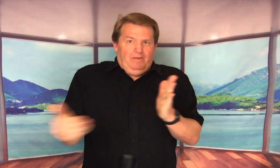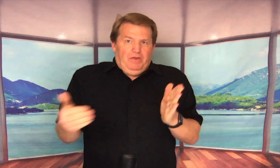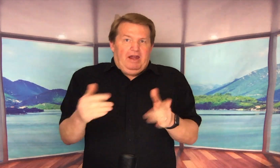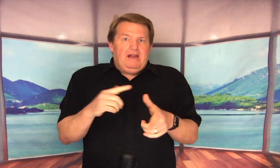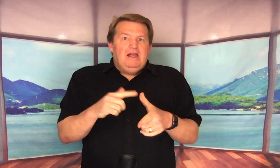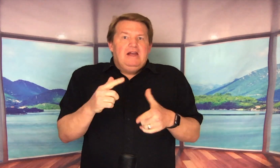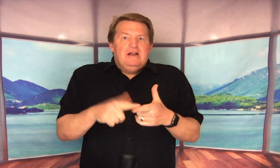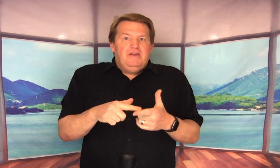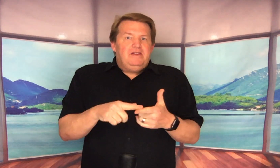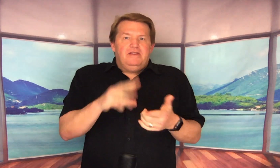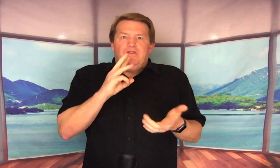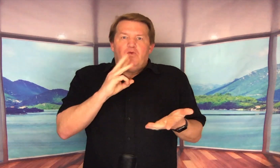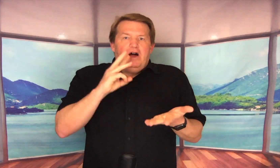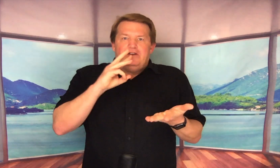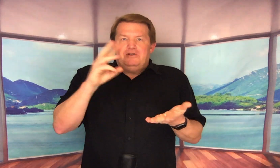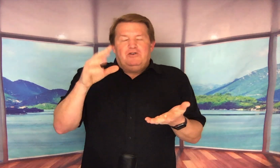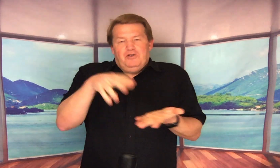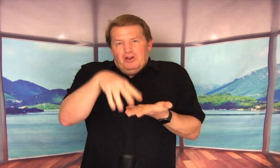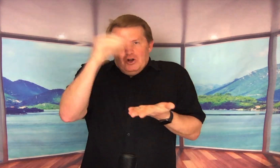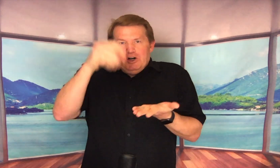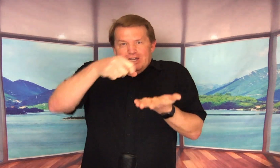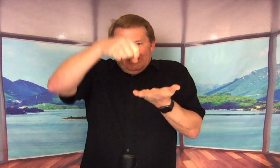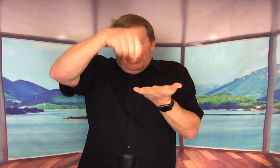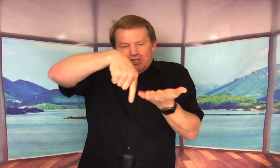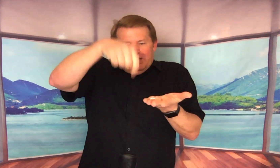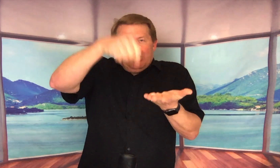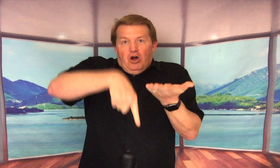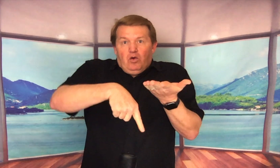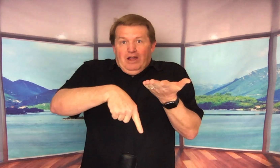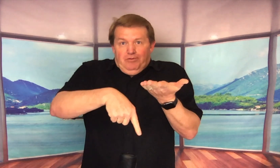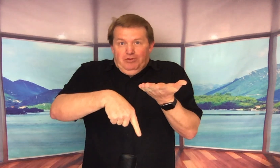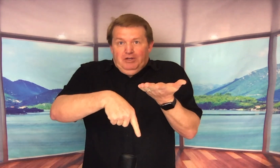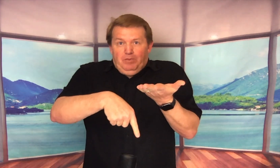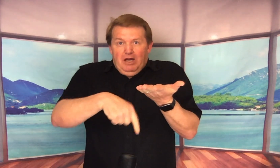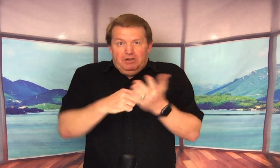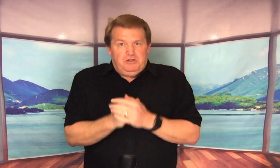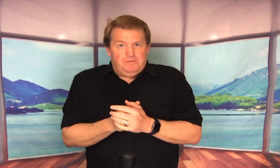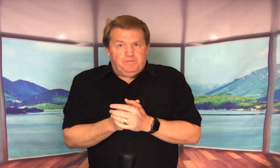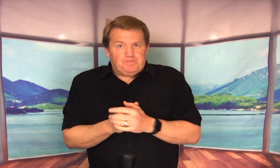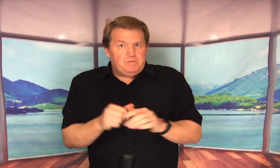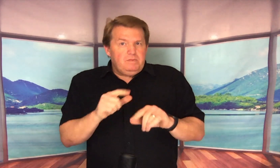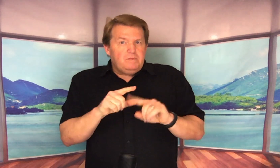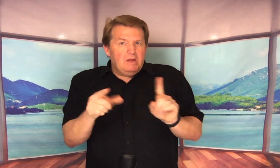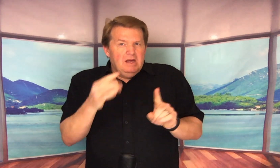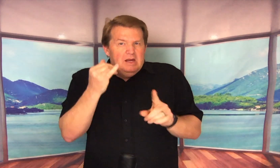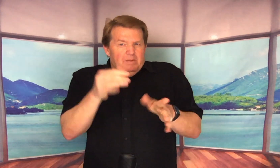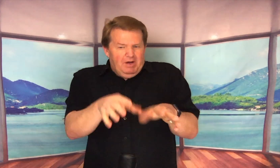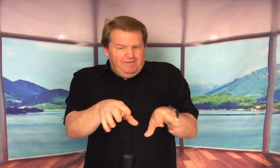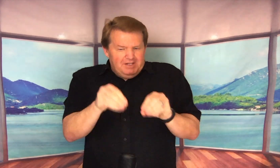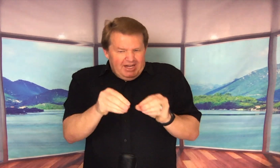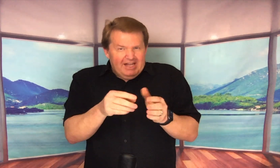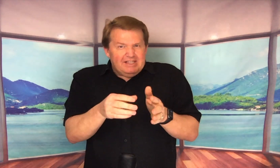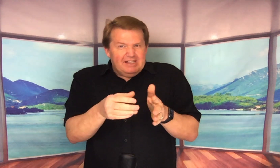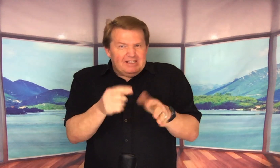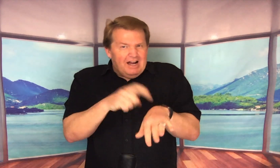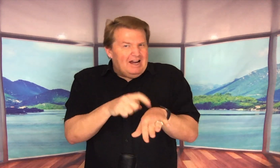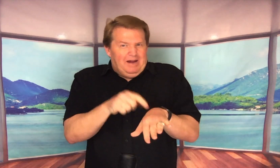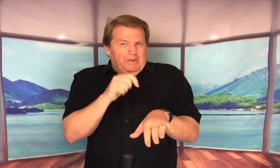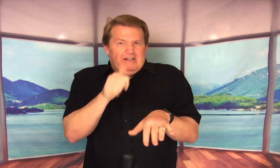something, then the water or the learning is just going to go right through the sponge. But if you take the time, and it